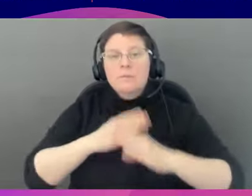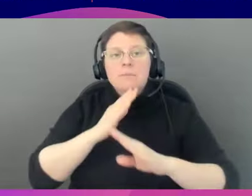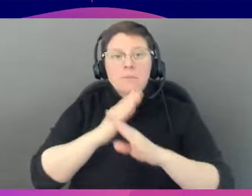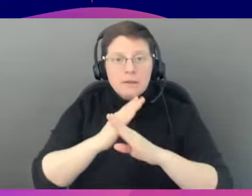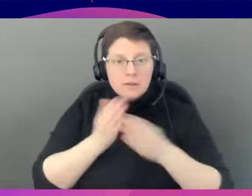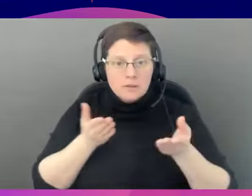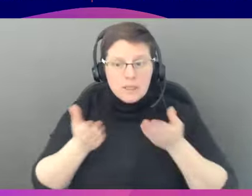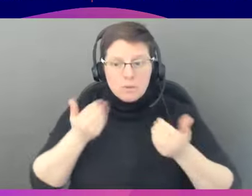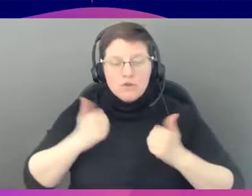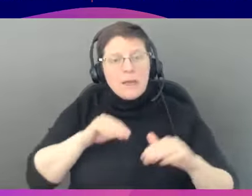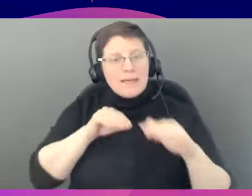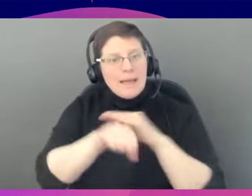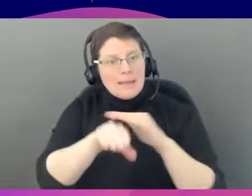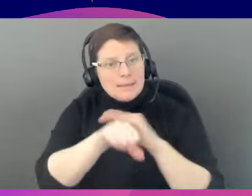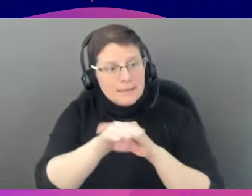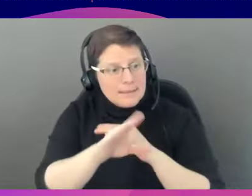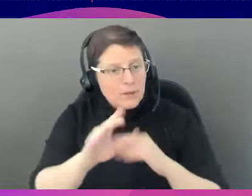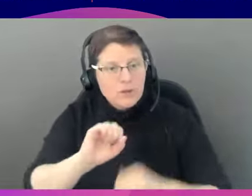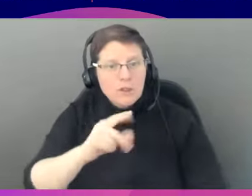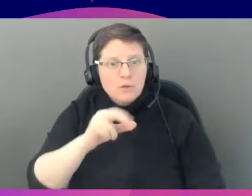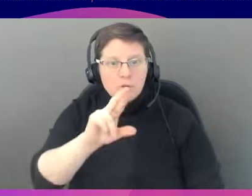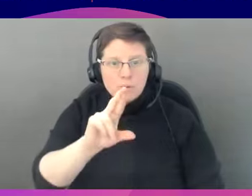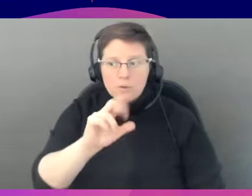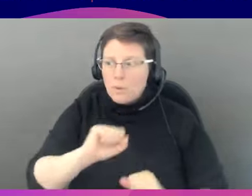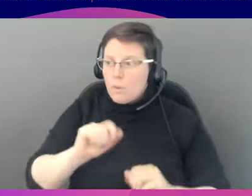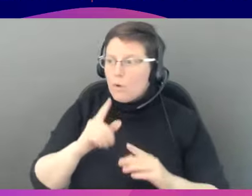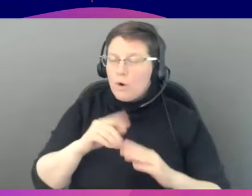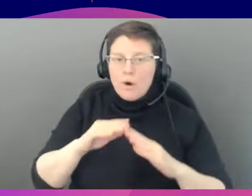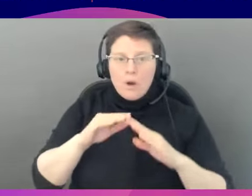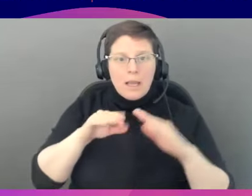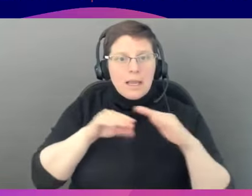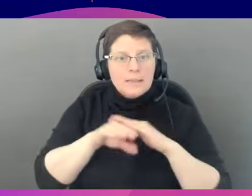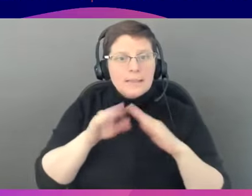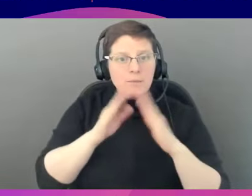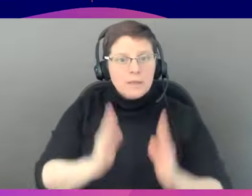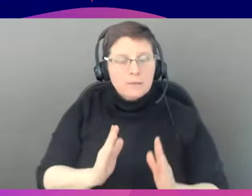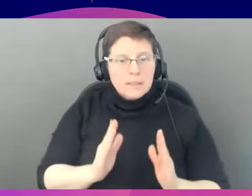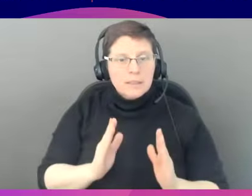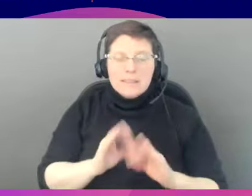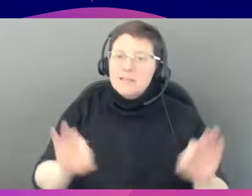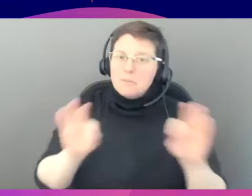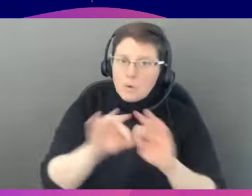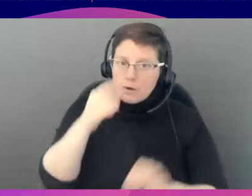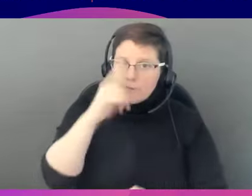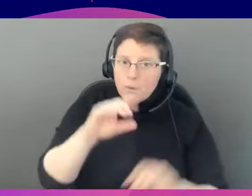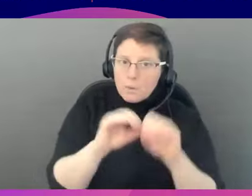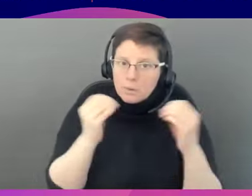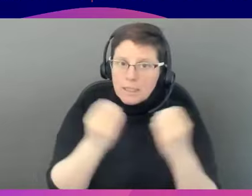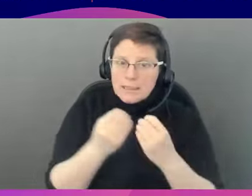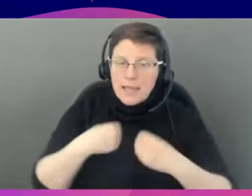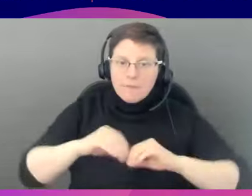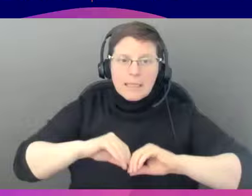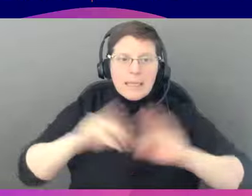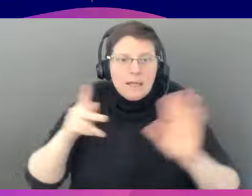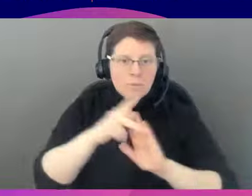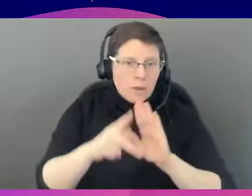access gender-based violence shelters and/or accessible housing. It's important for gender-based violence organizations to have clear